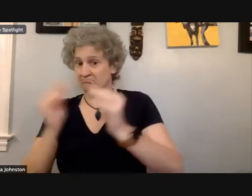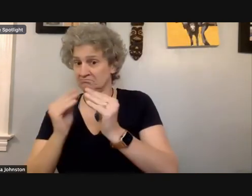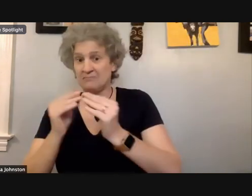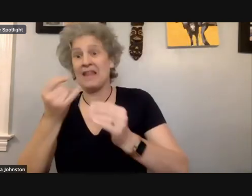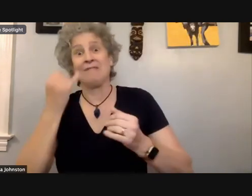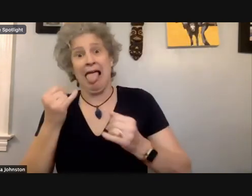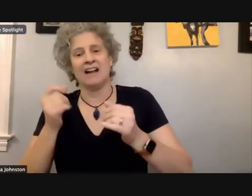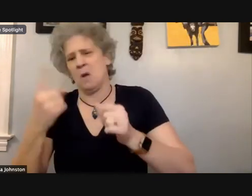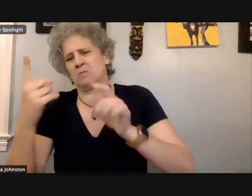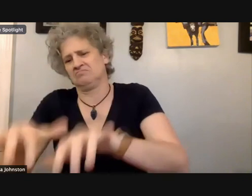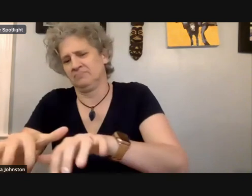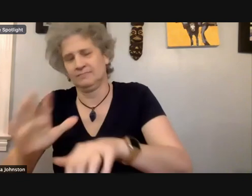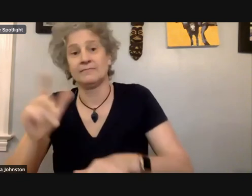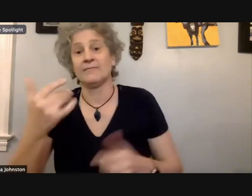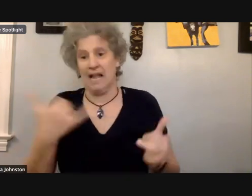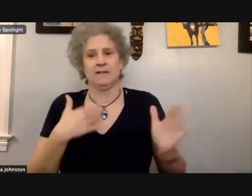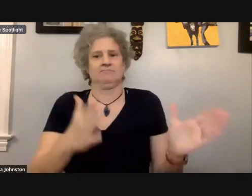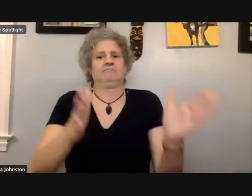Okay.